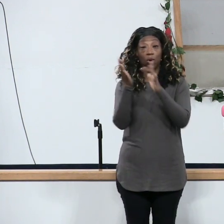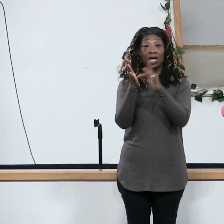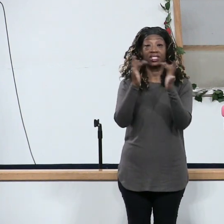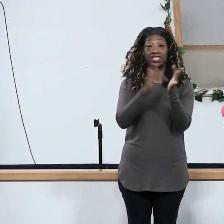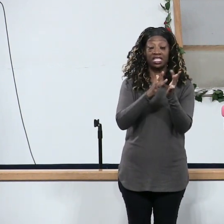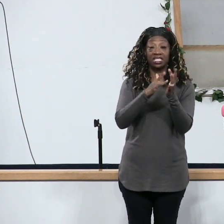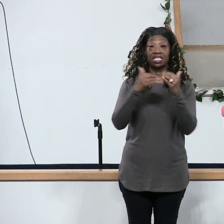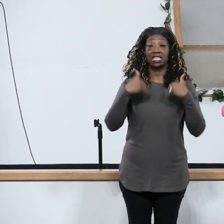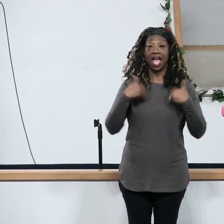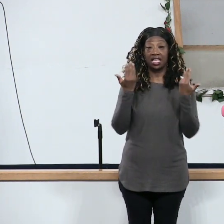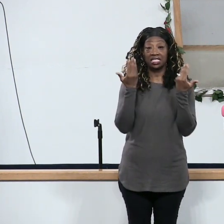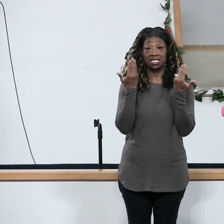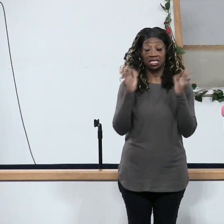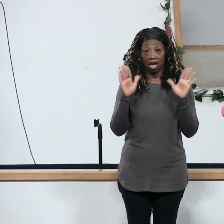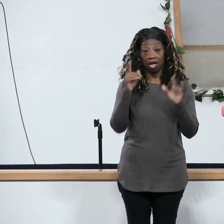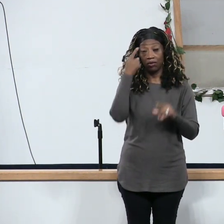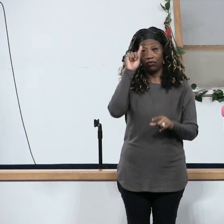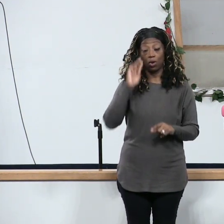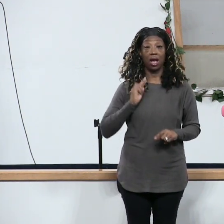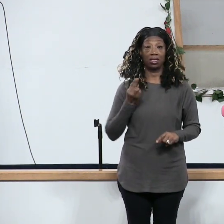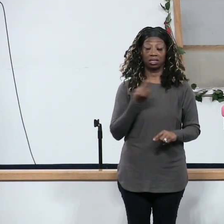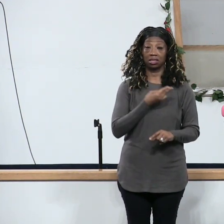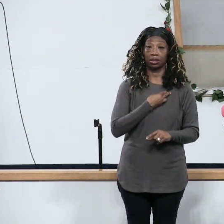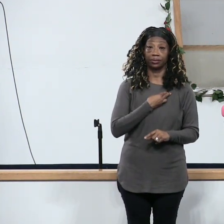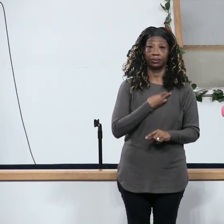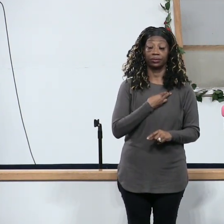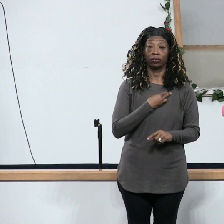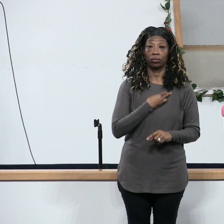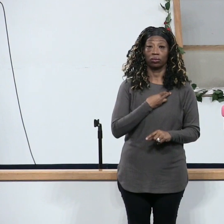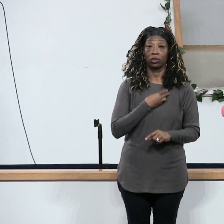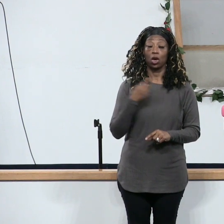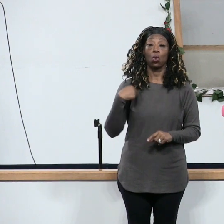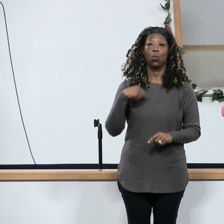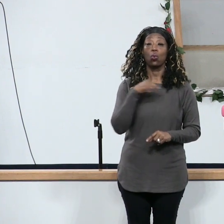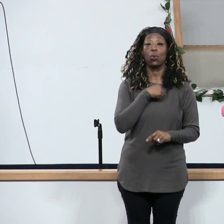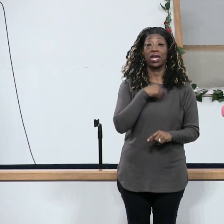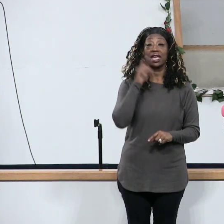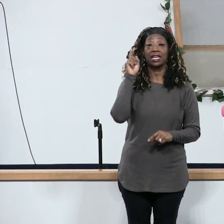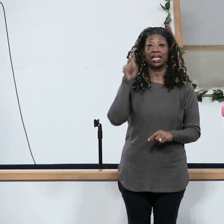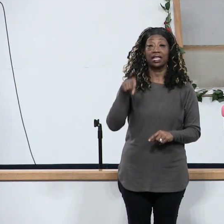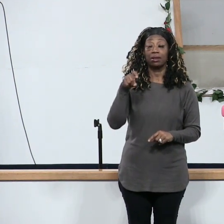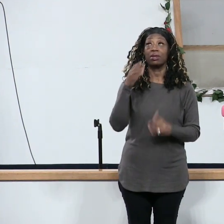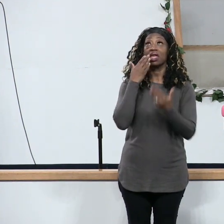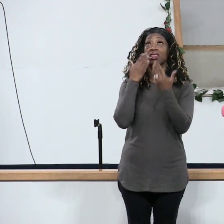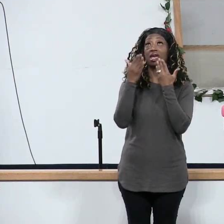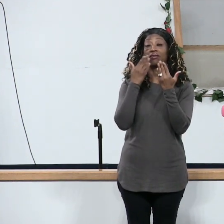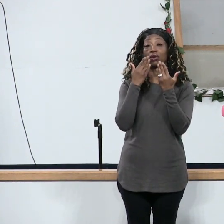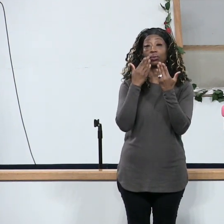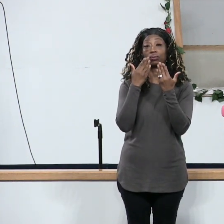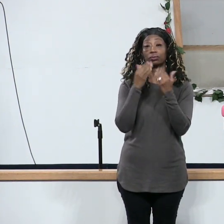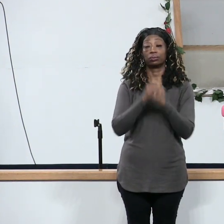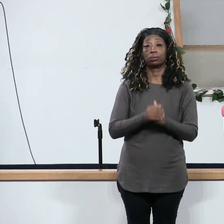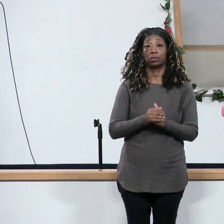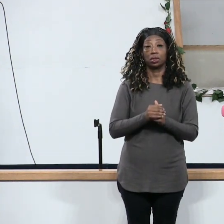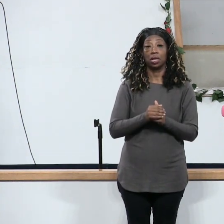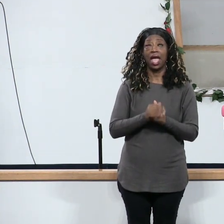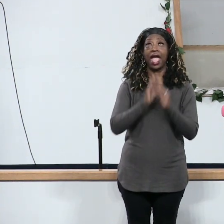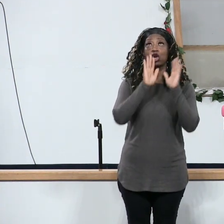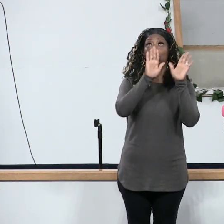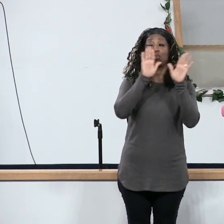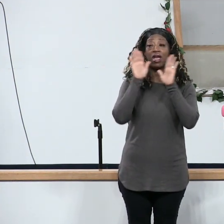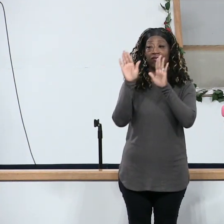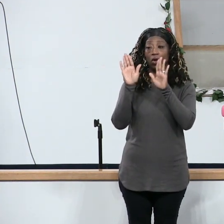has done for us. We must be thankful and